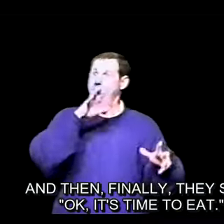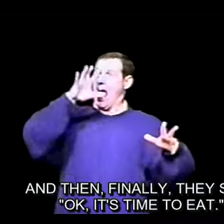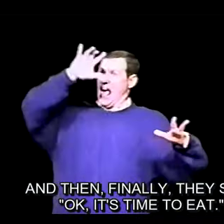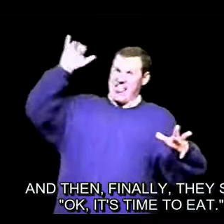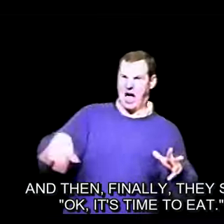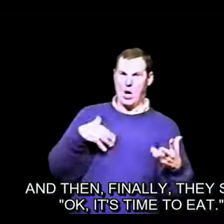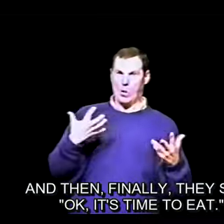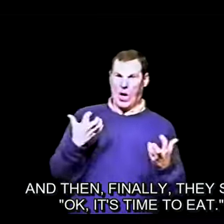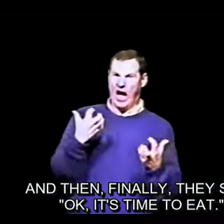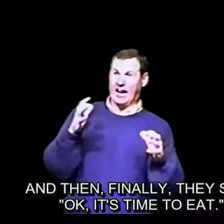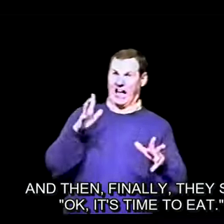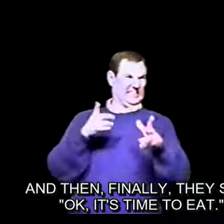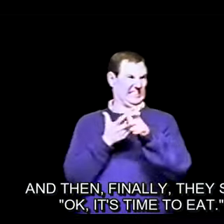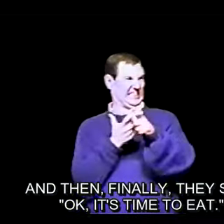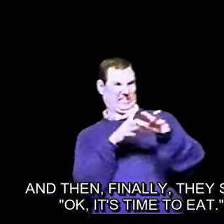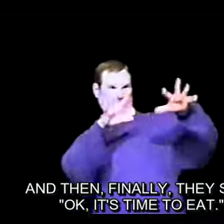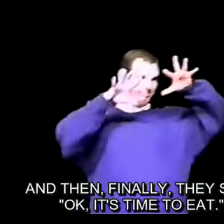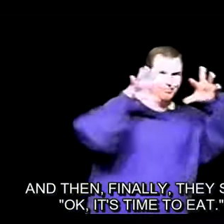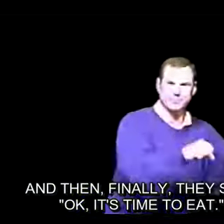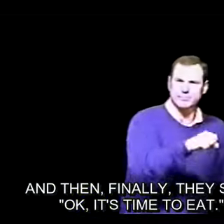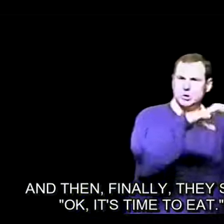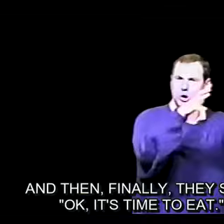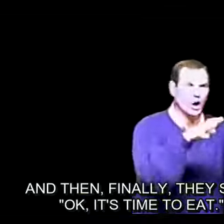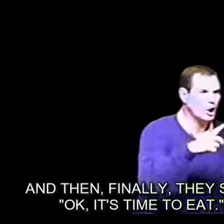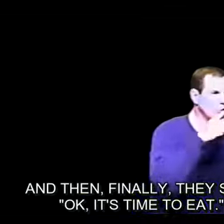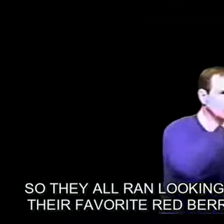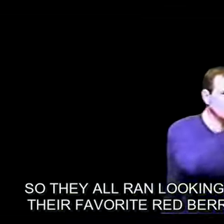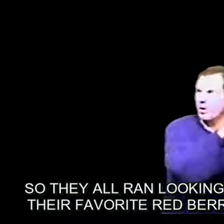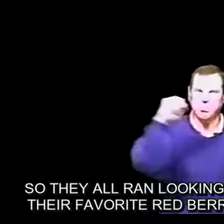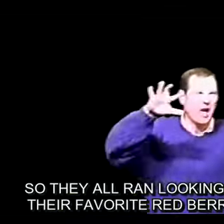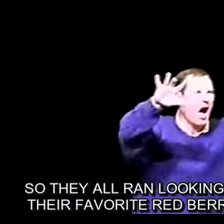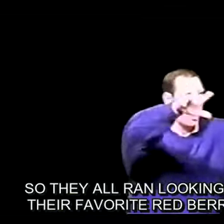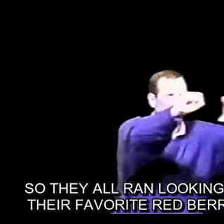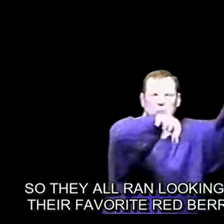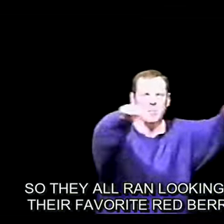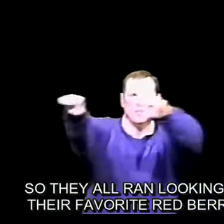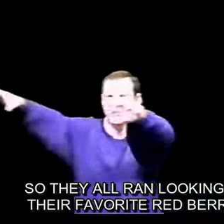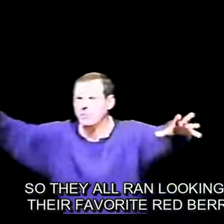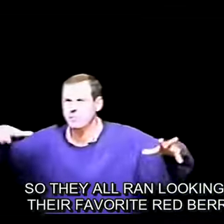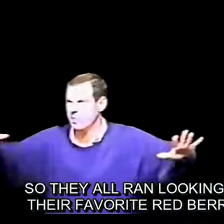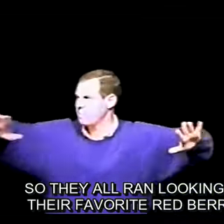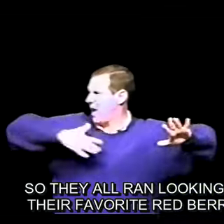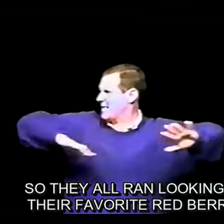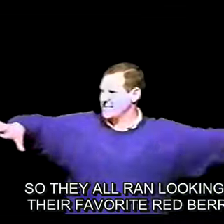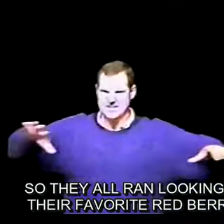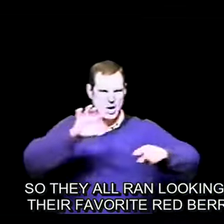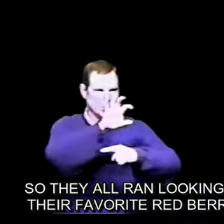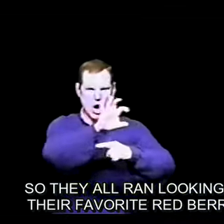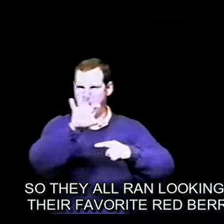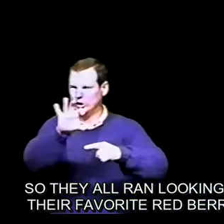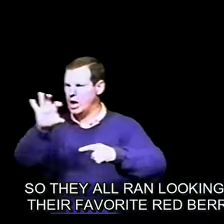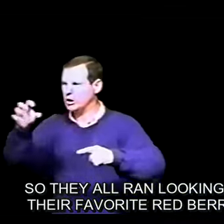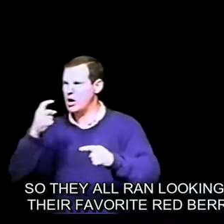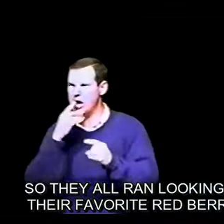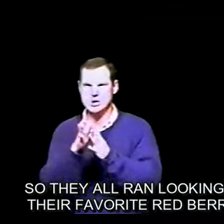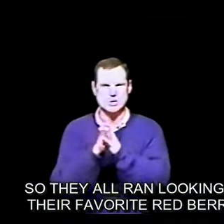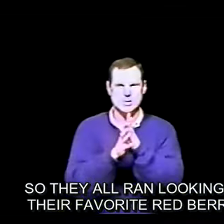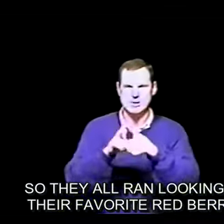it's time to eat." And so they all ran looking for their favorite red berries. And so